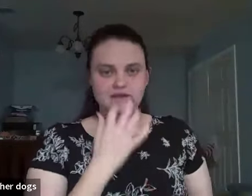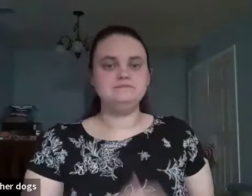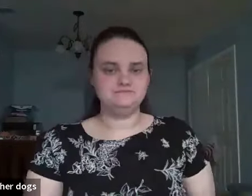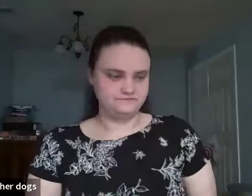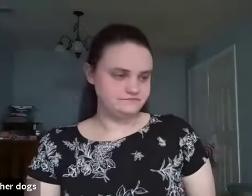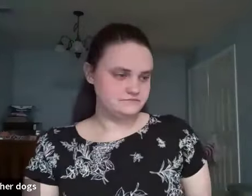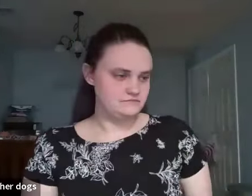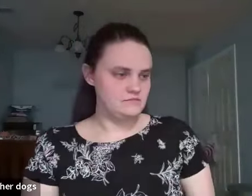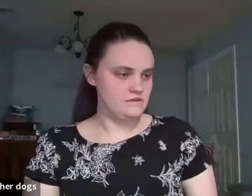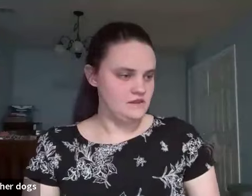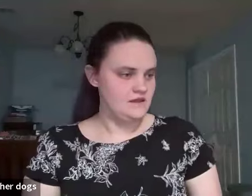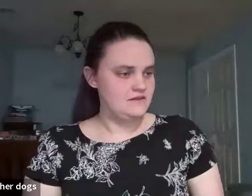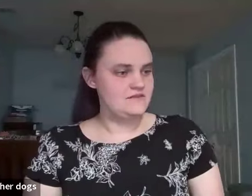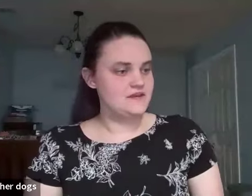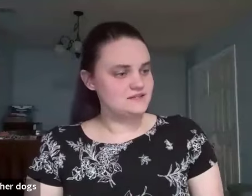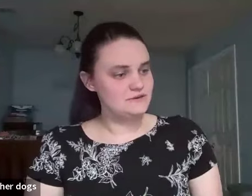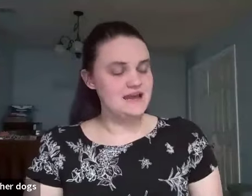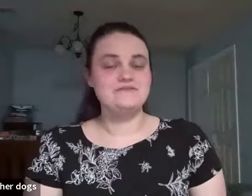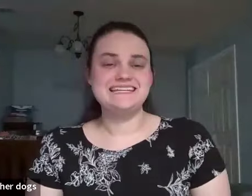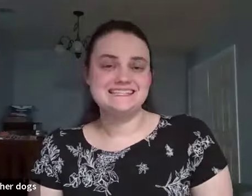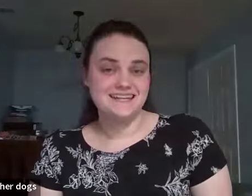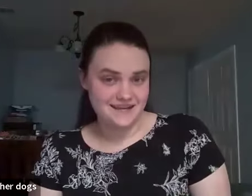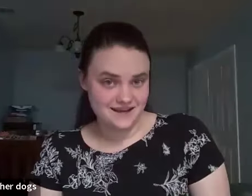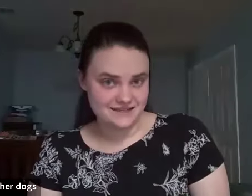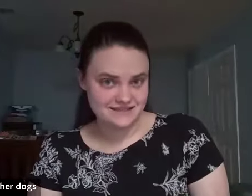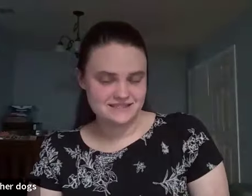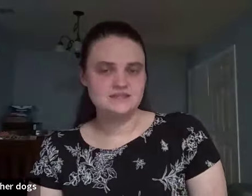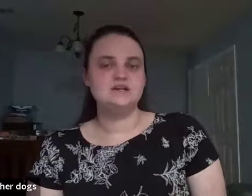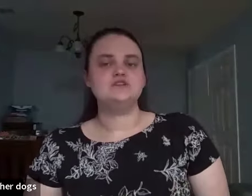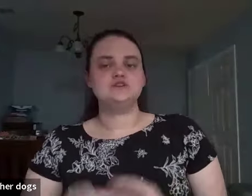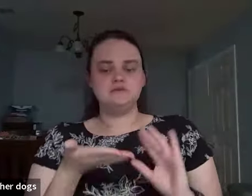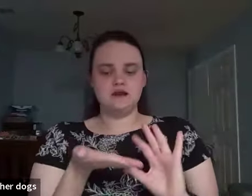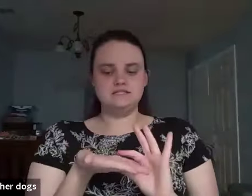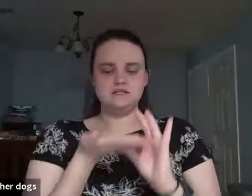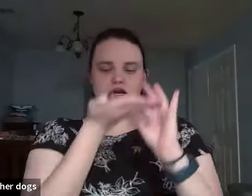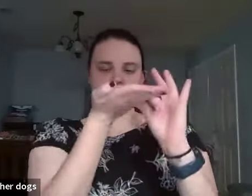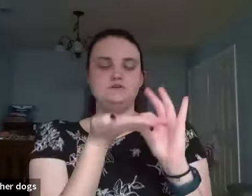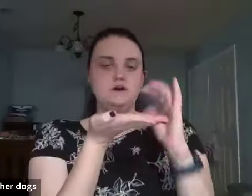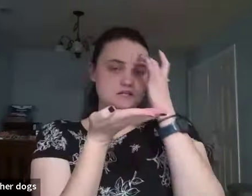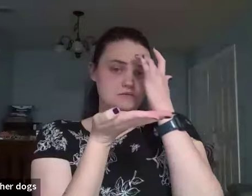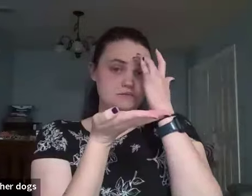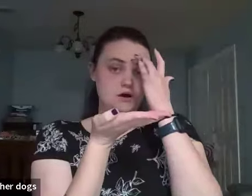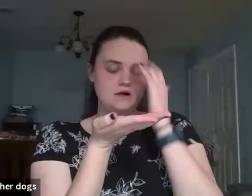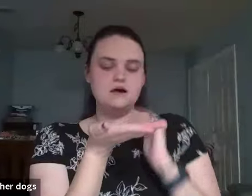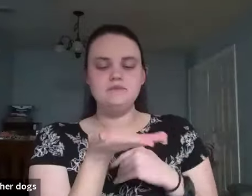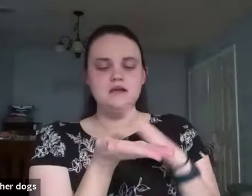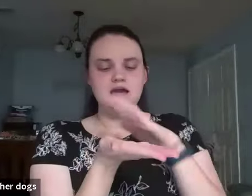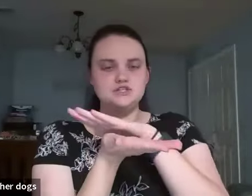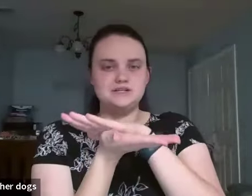Okay. Then the next one we have is nice. So nice is going to have your non-dominant palm up and you're going